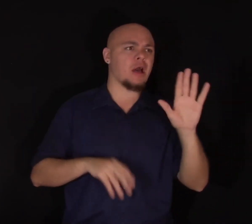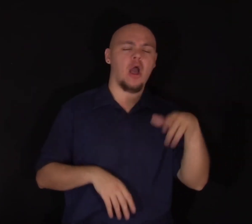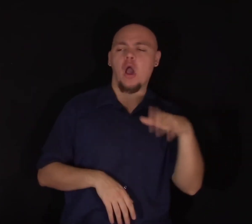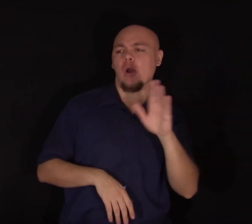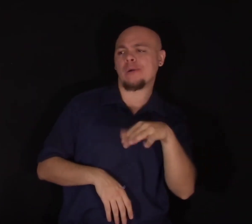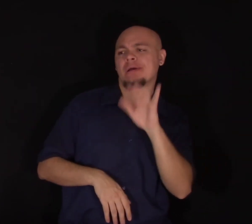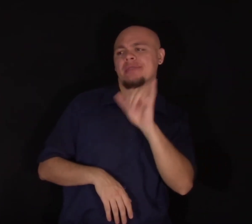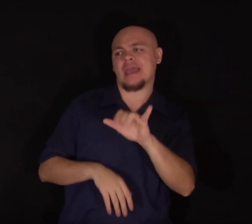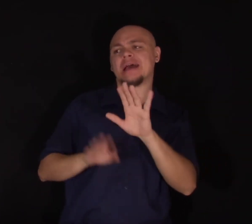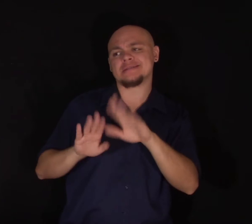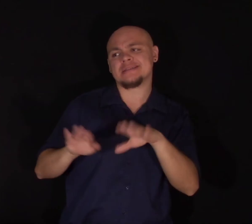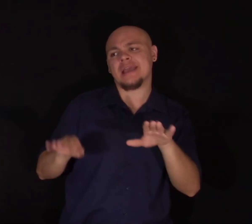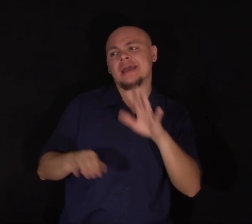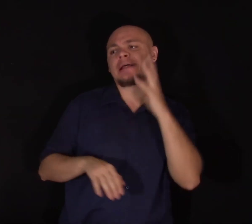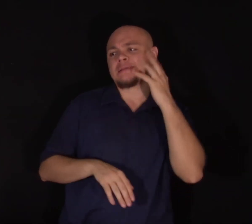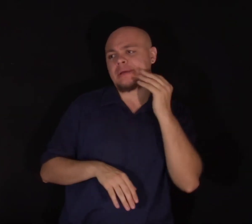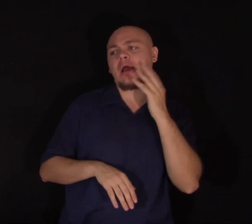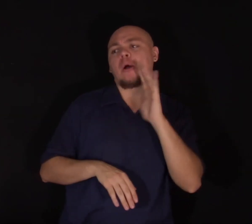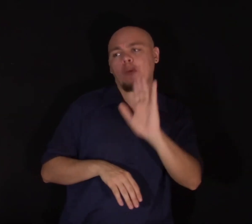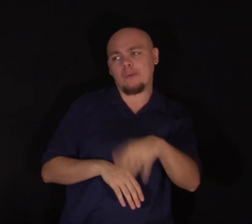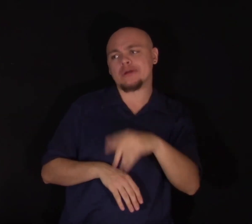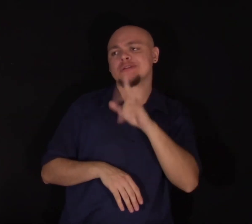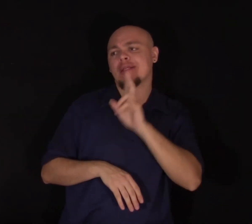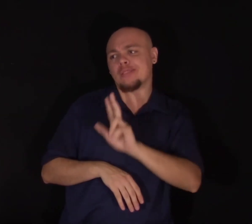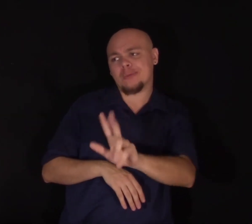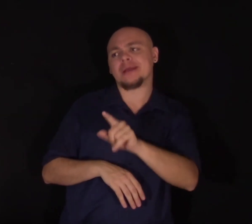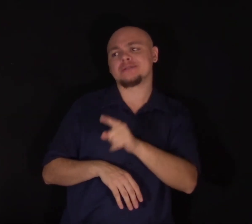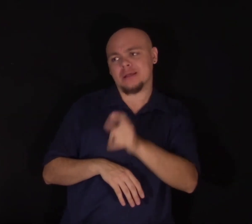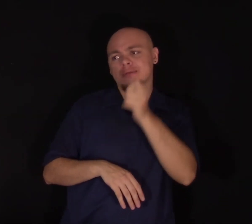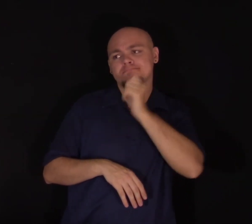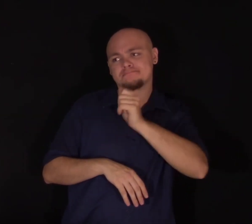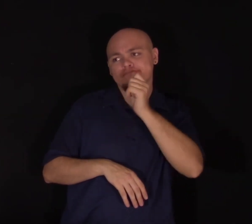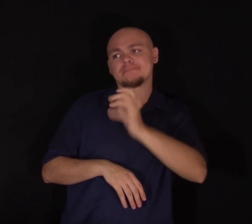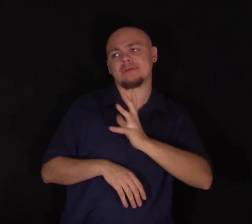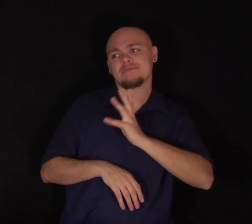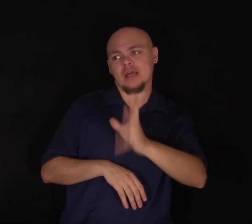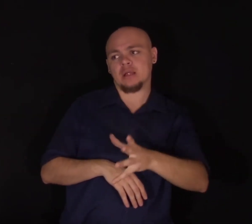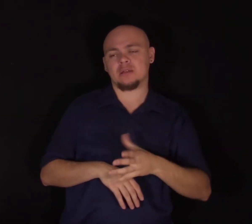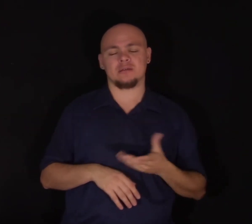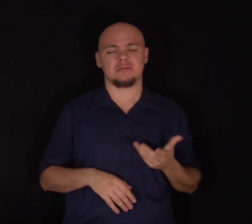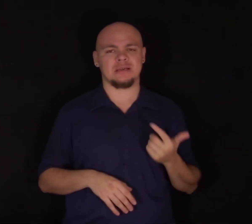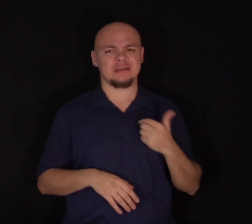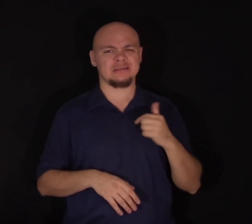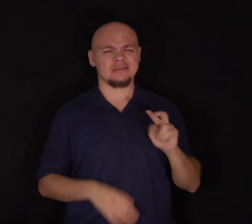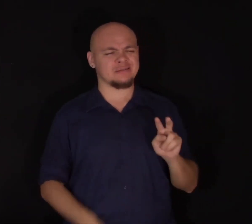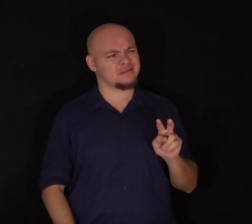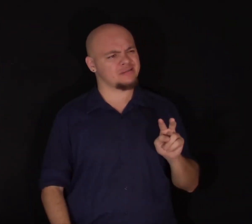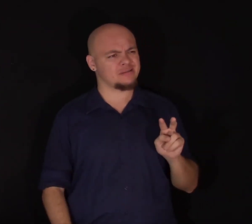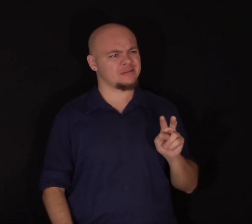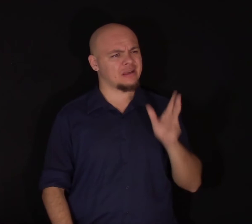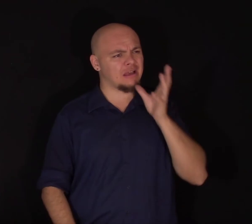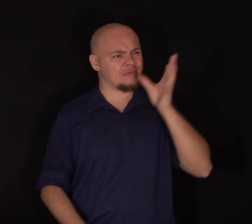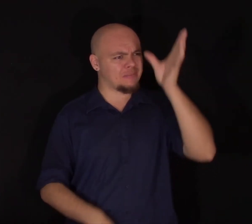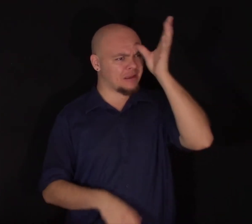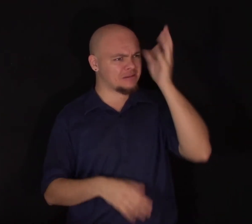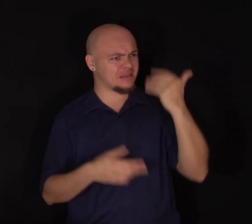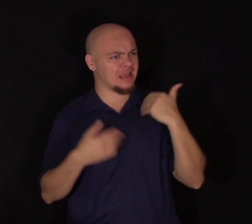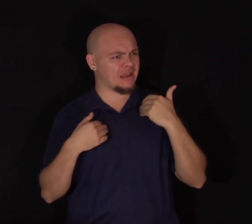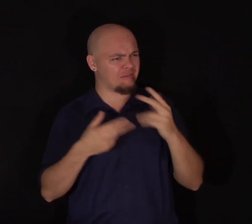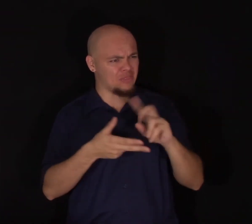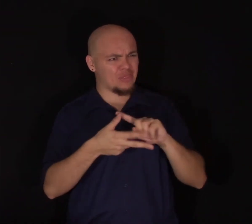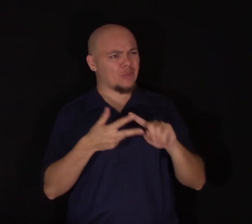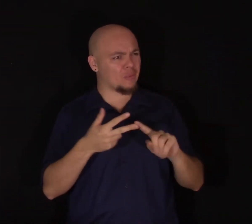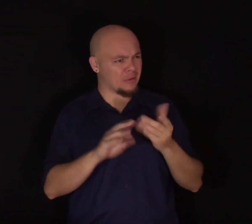oh, that's just how kids are. She's 3, she'll go through it. Only, I've parented 3 kids before